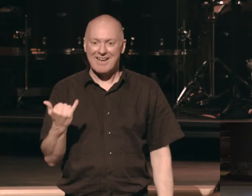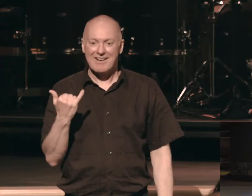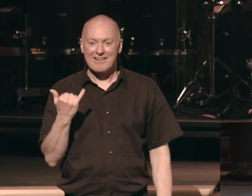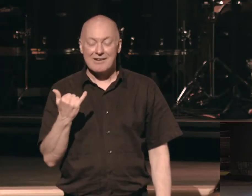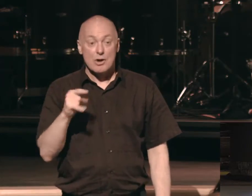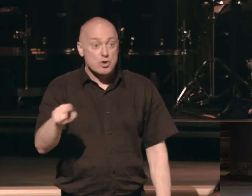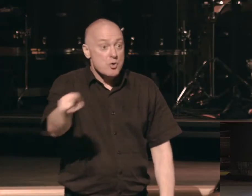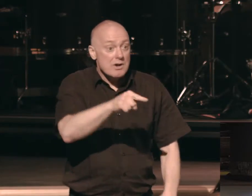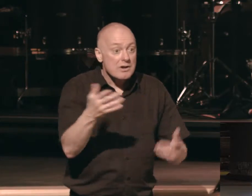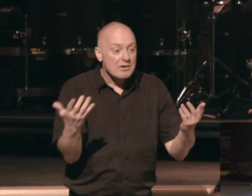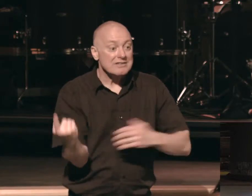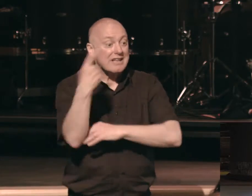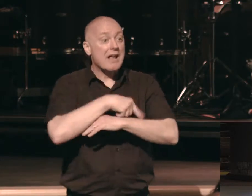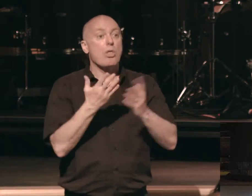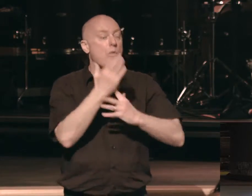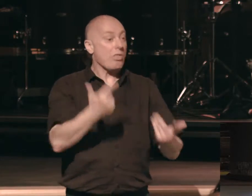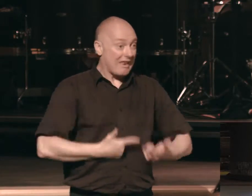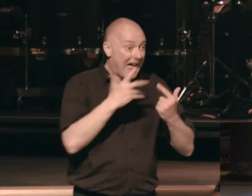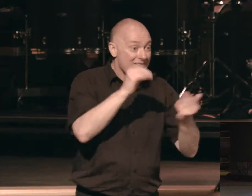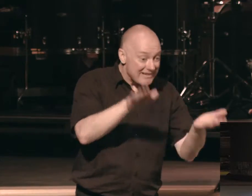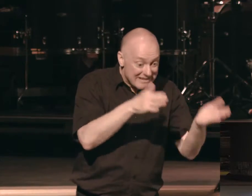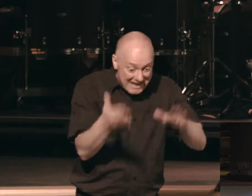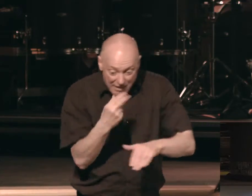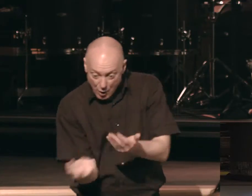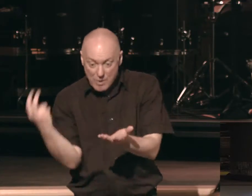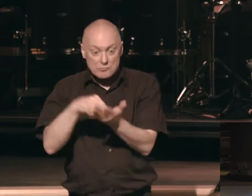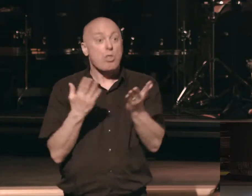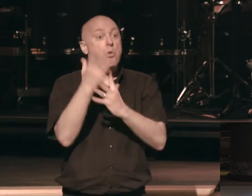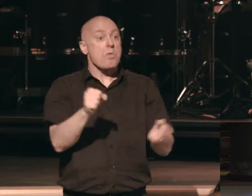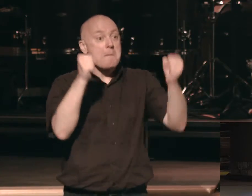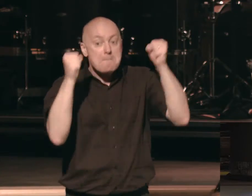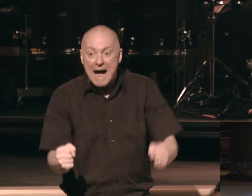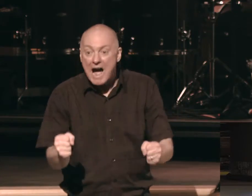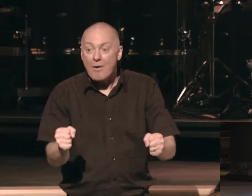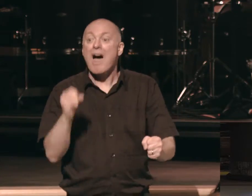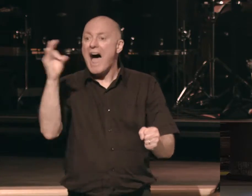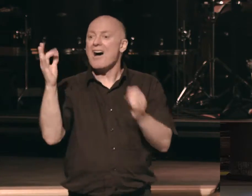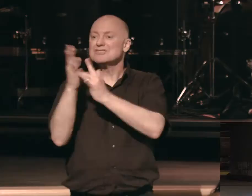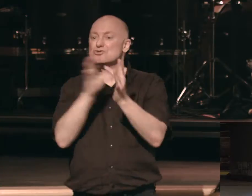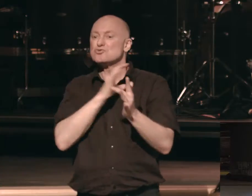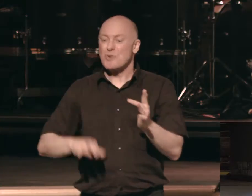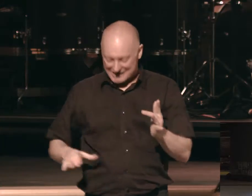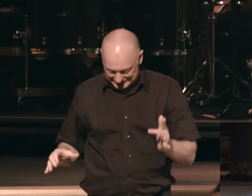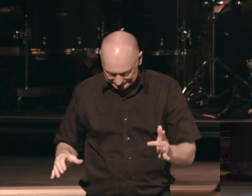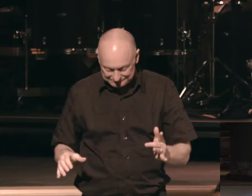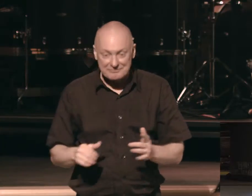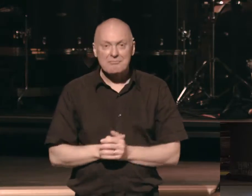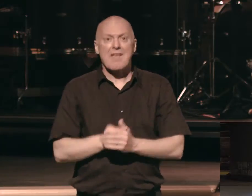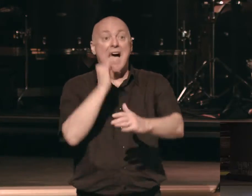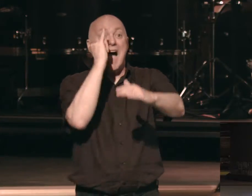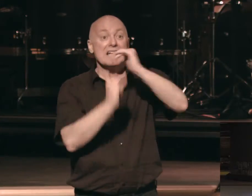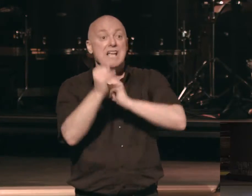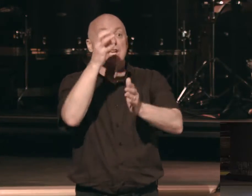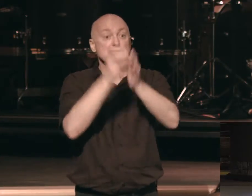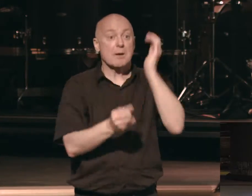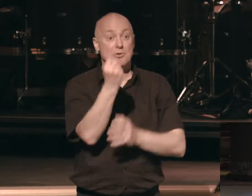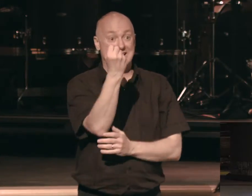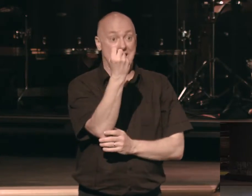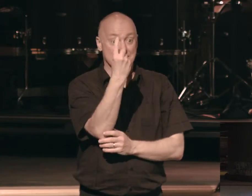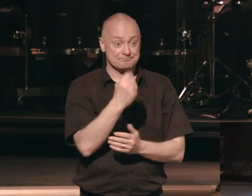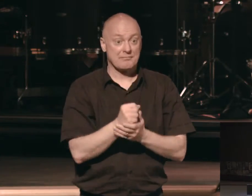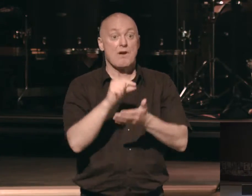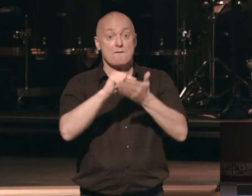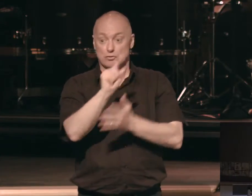your existence, you will hear today through the life, through the death, through the resurrection, through the power of Jesus Christ.